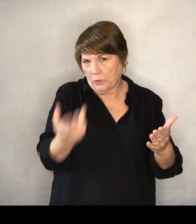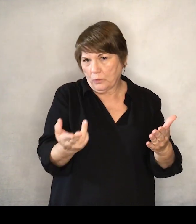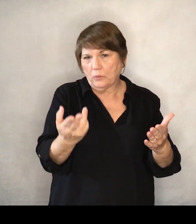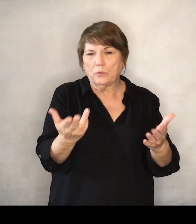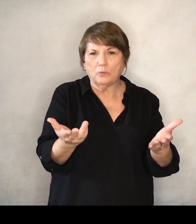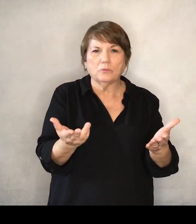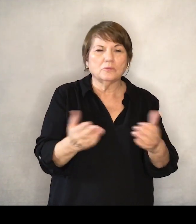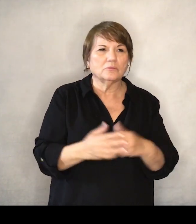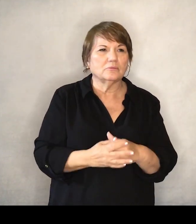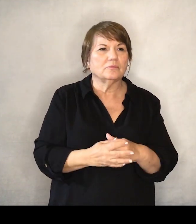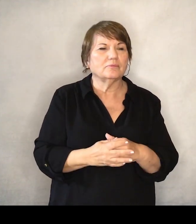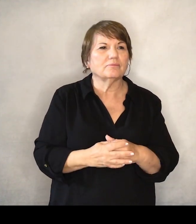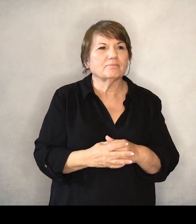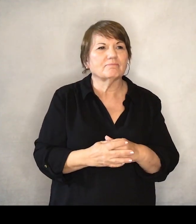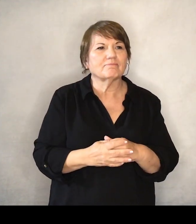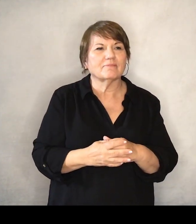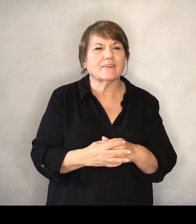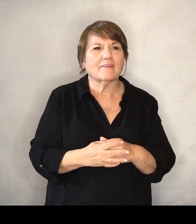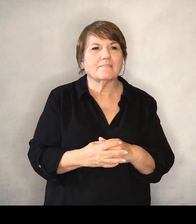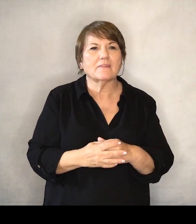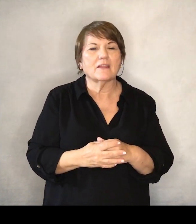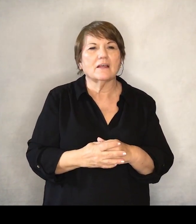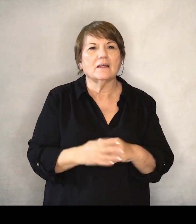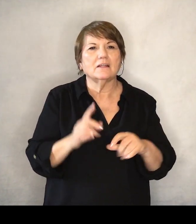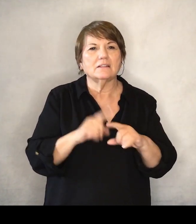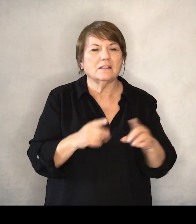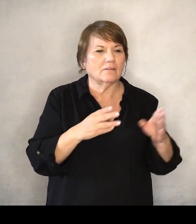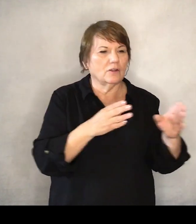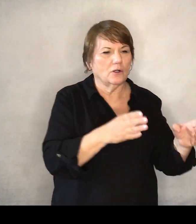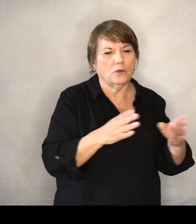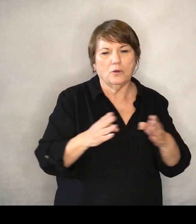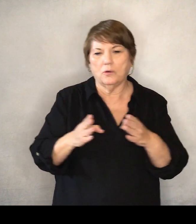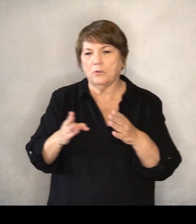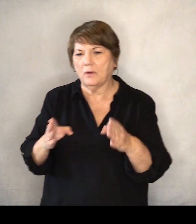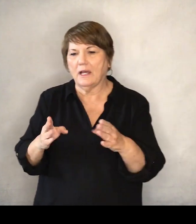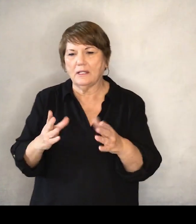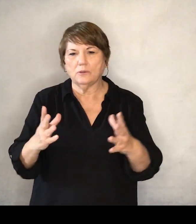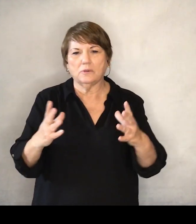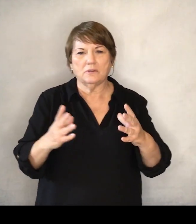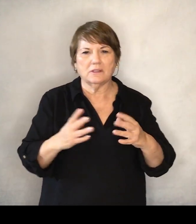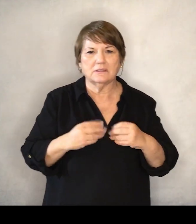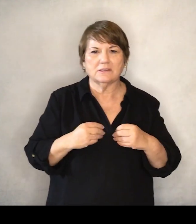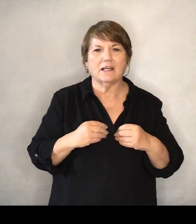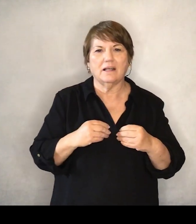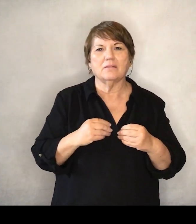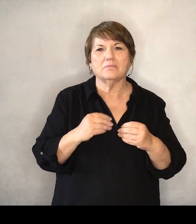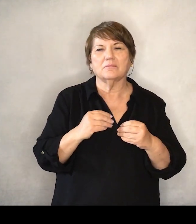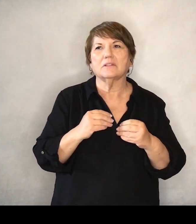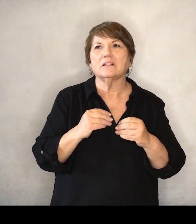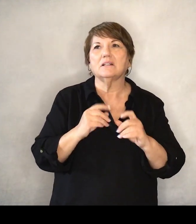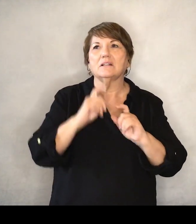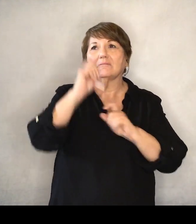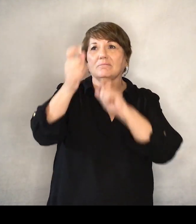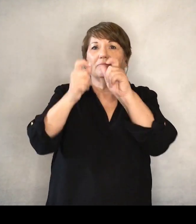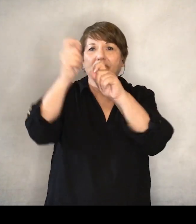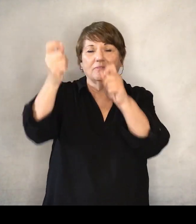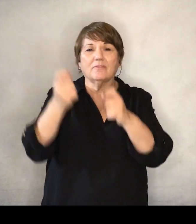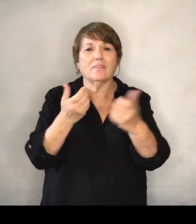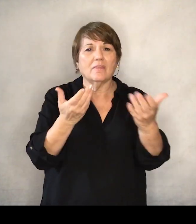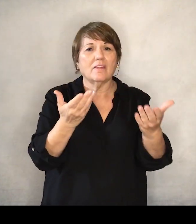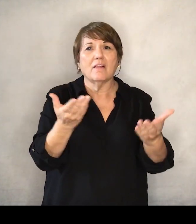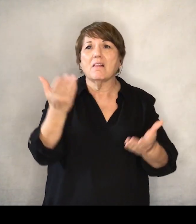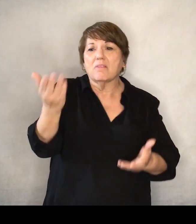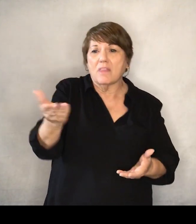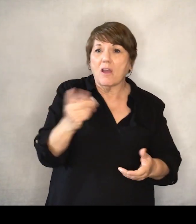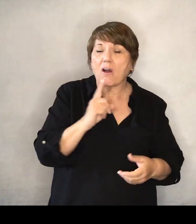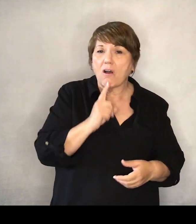said, there are a variety of ways that we can accept offerings and tithes and donations. There are QR codes on the back of